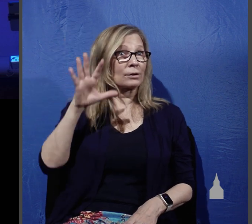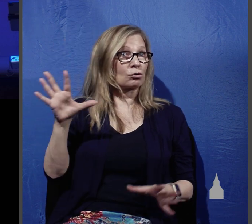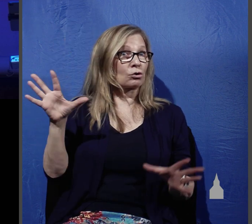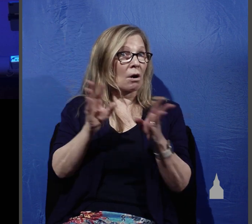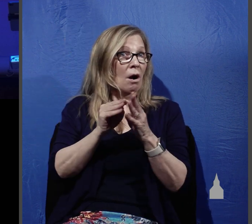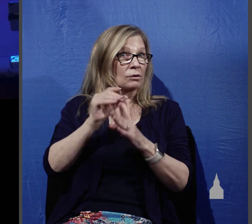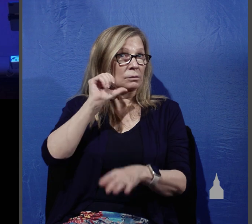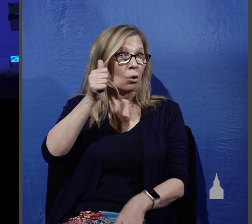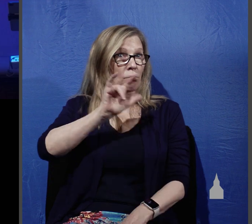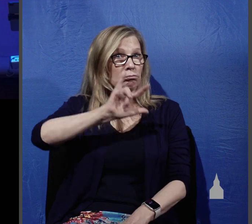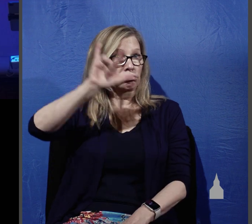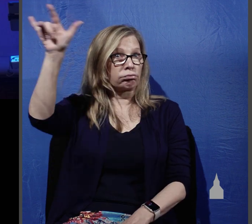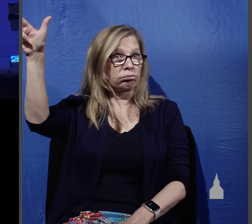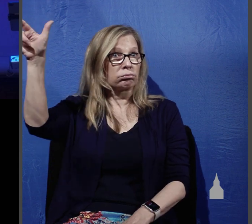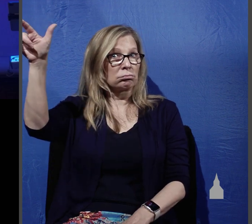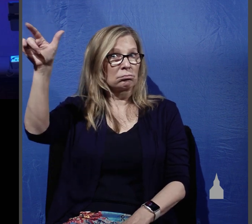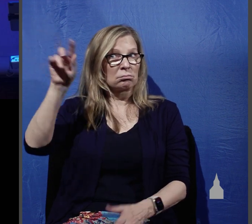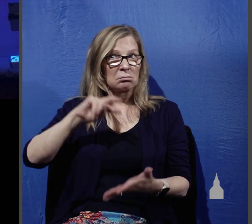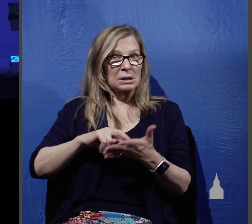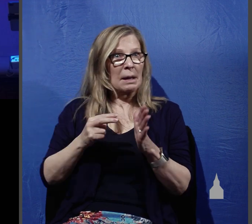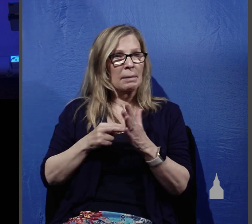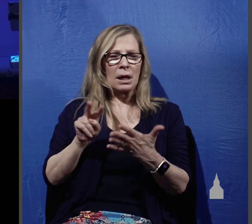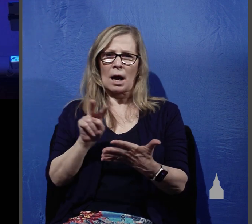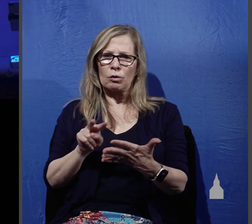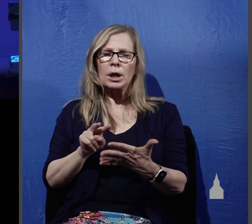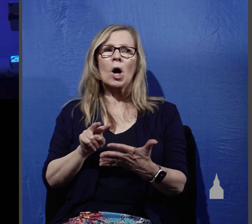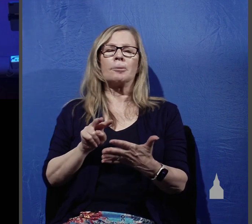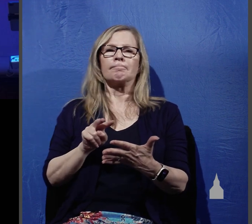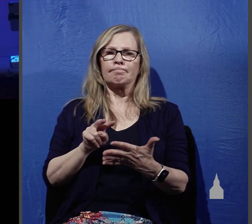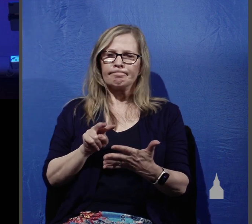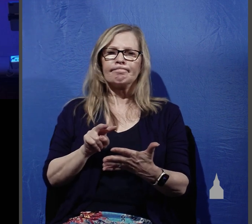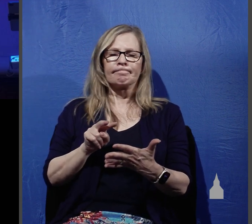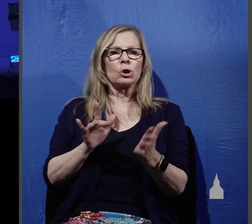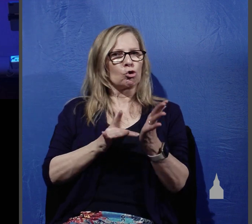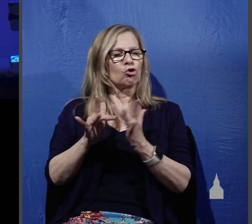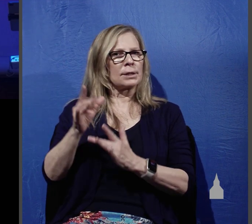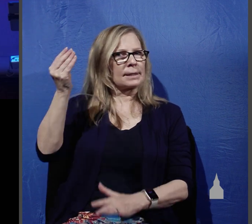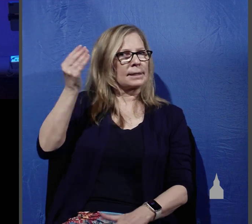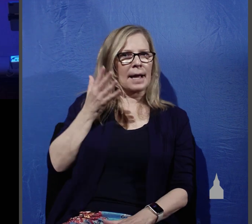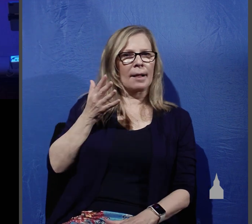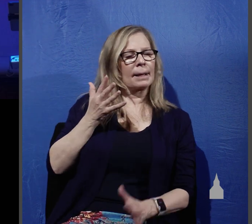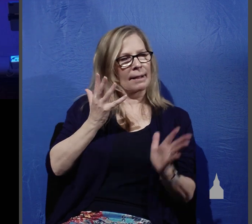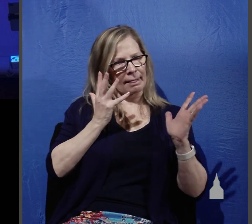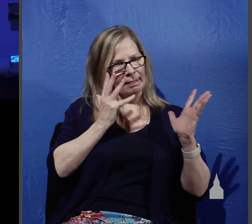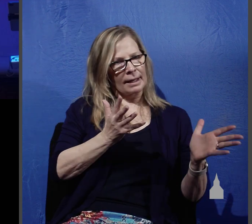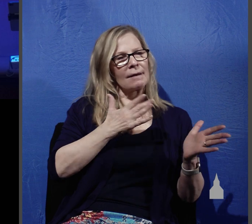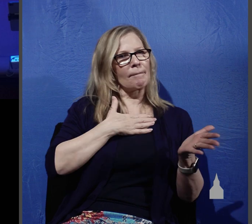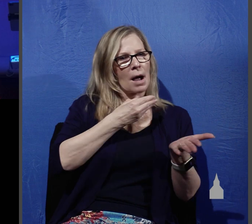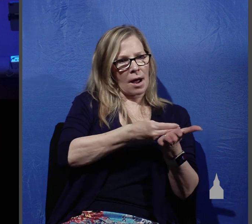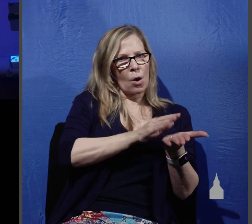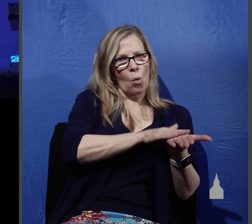so am I to read this and assume that Jesus is telling me I should leave my wallet and extra clothes at home